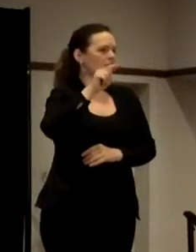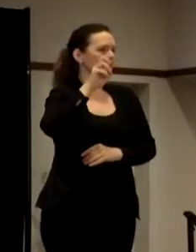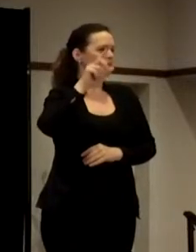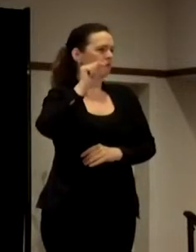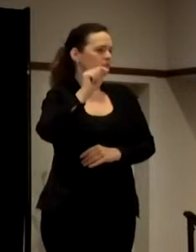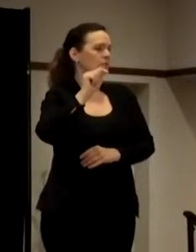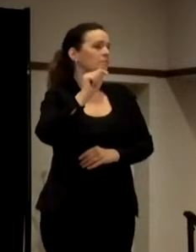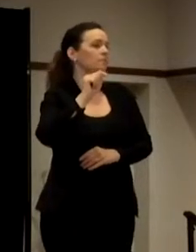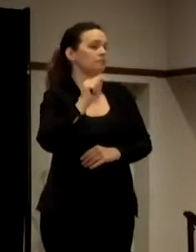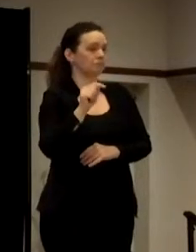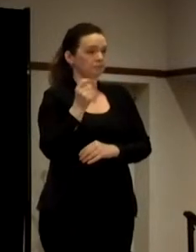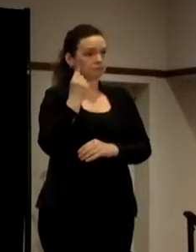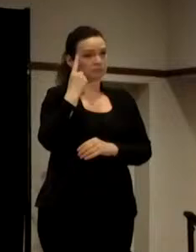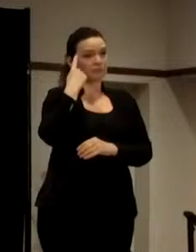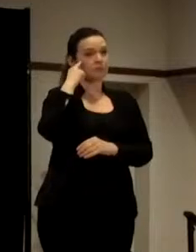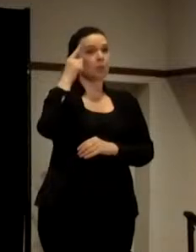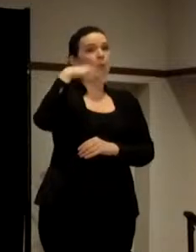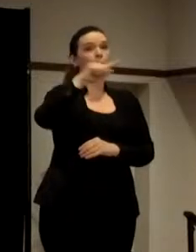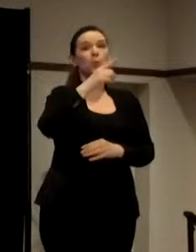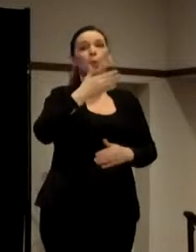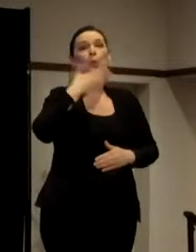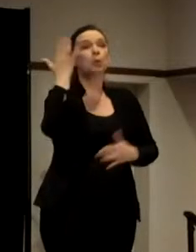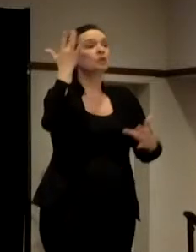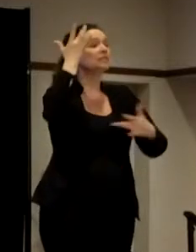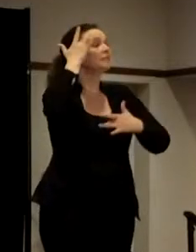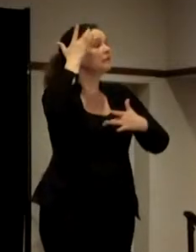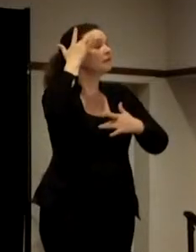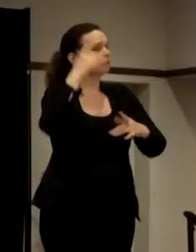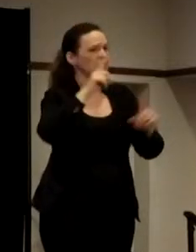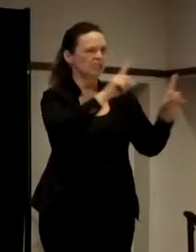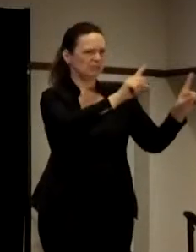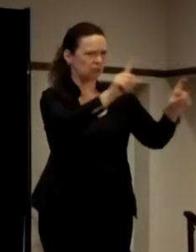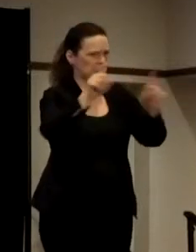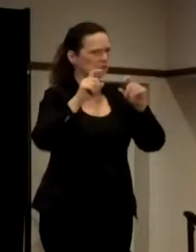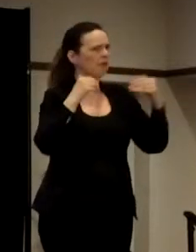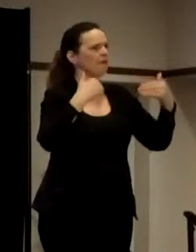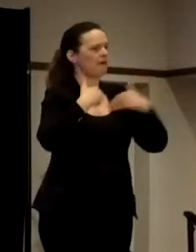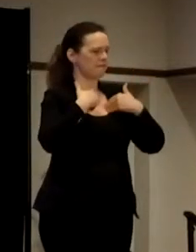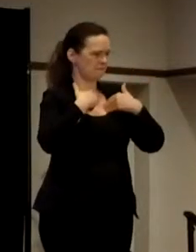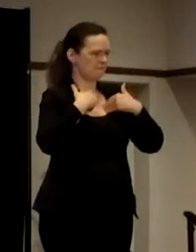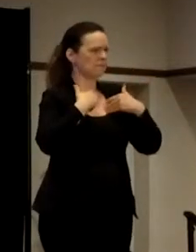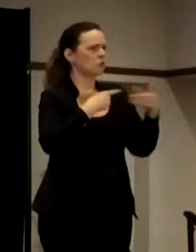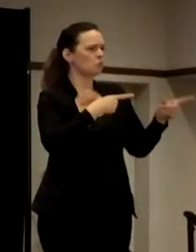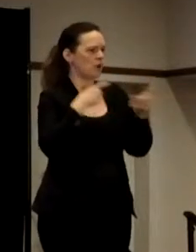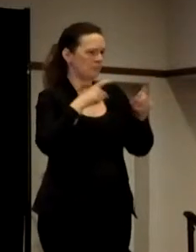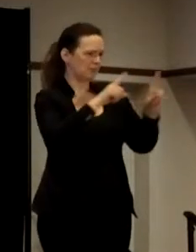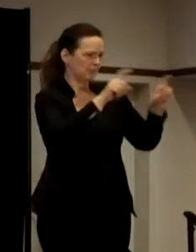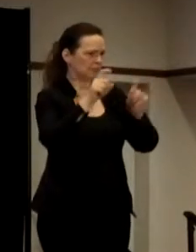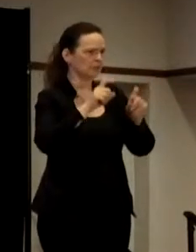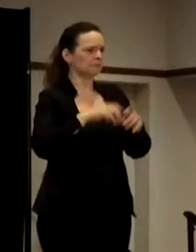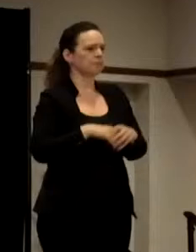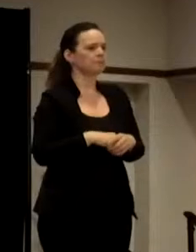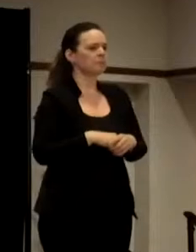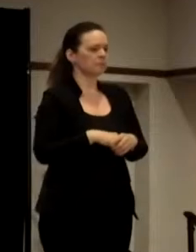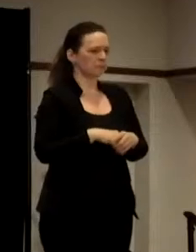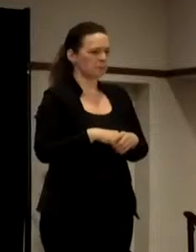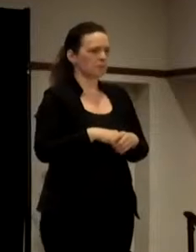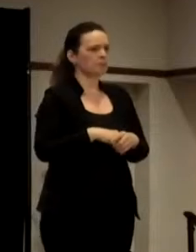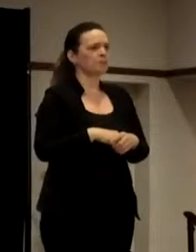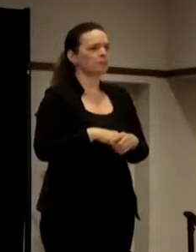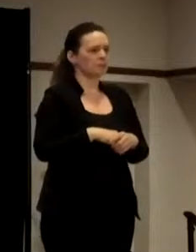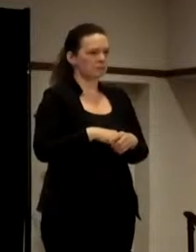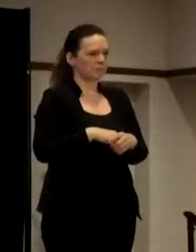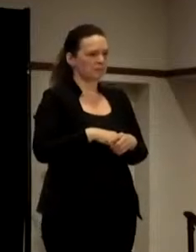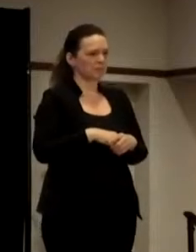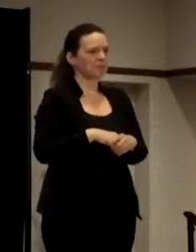here, and then hopefully have a good idea on how many seniors are out there so we can start to get the vaccine